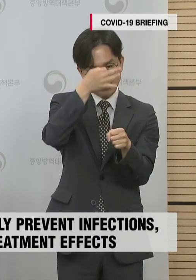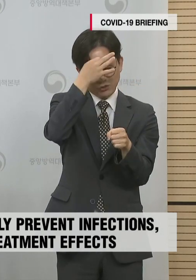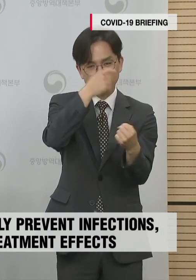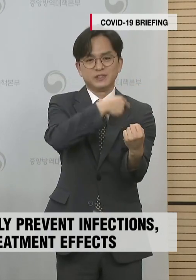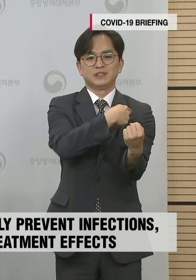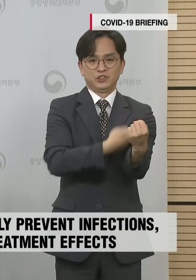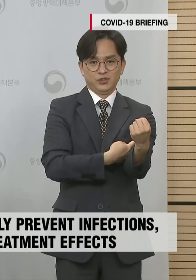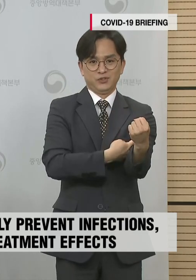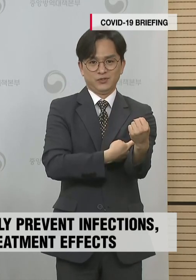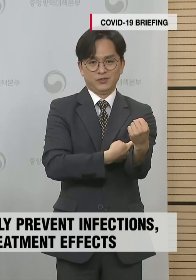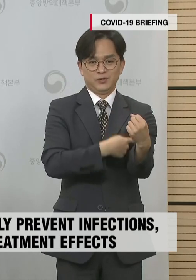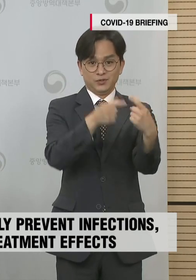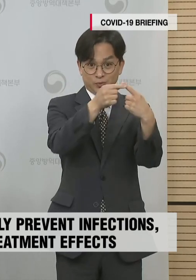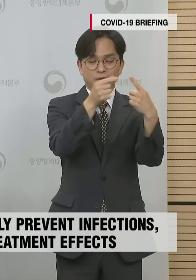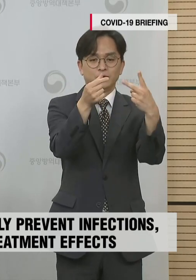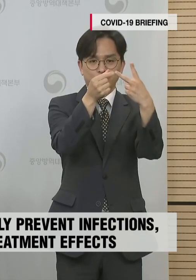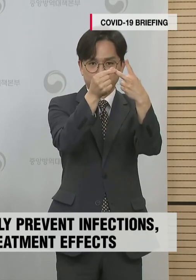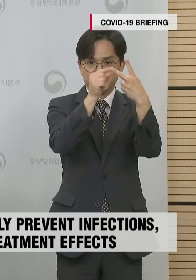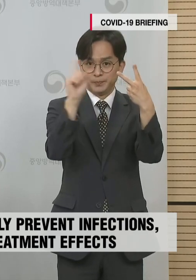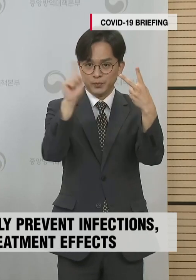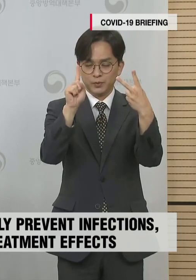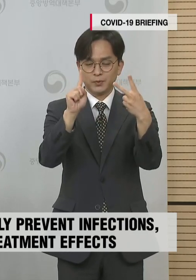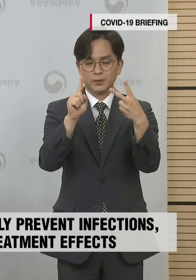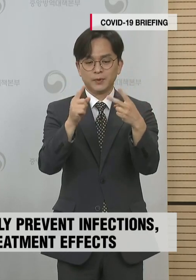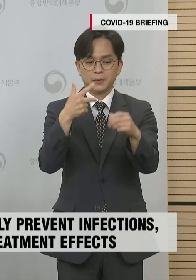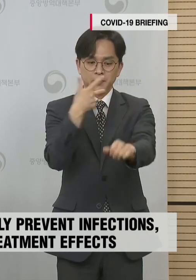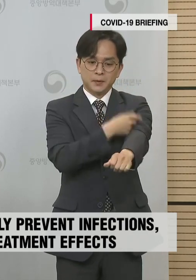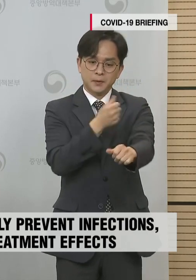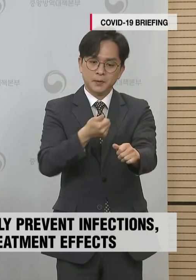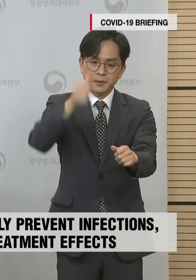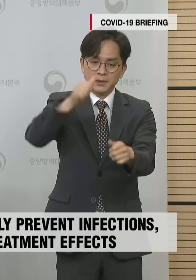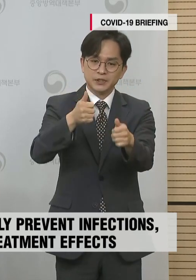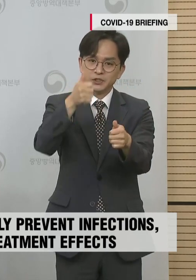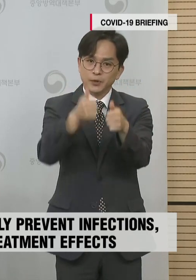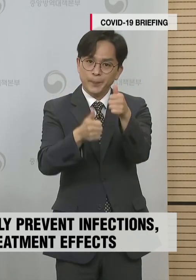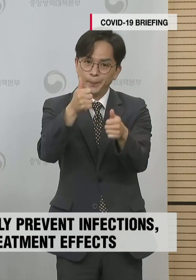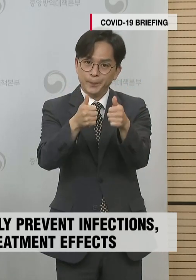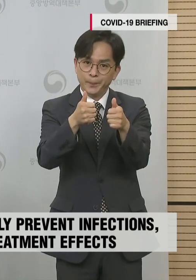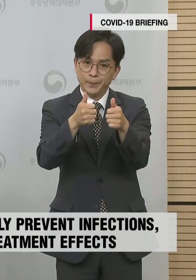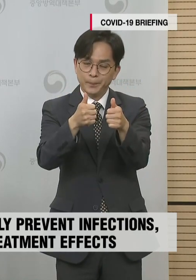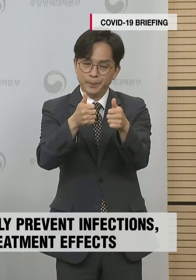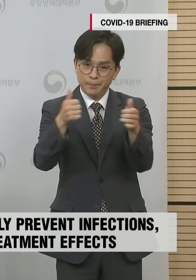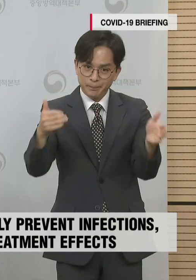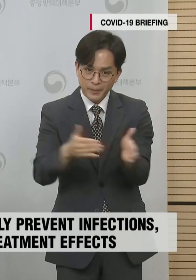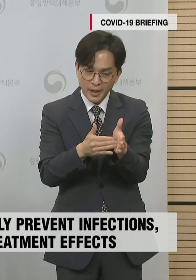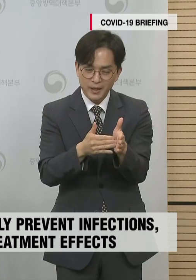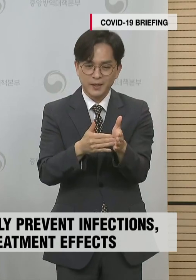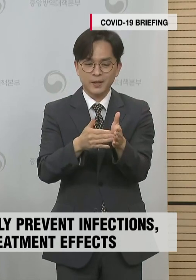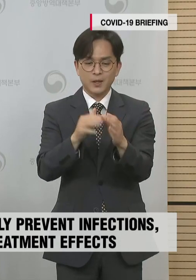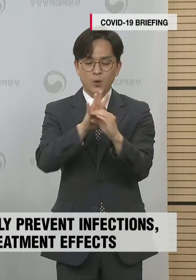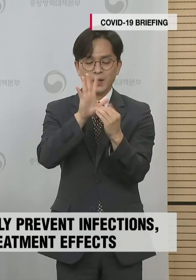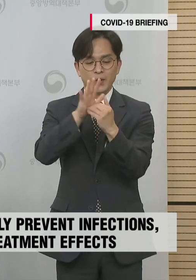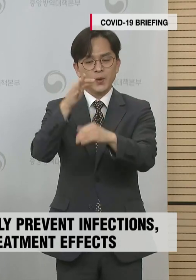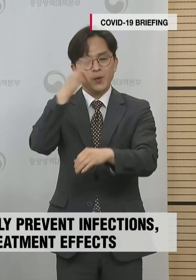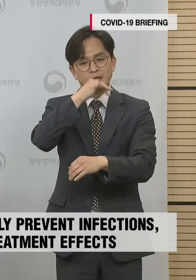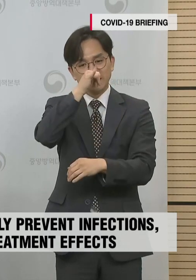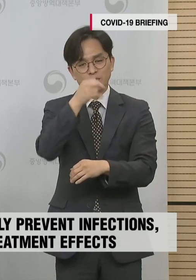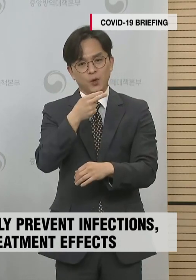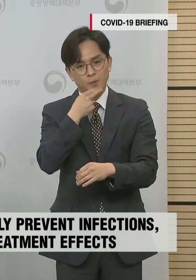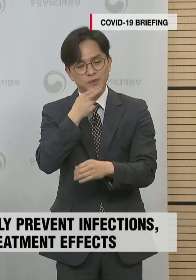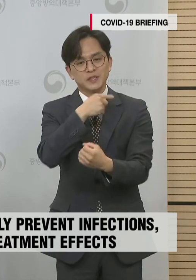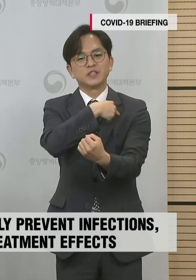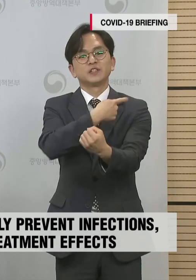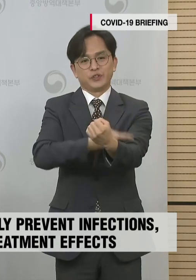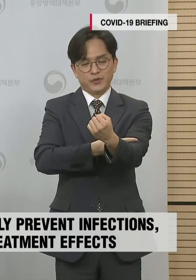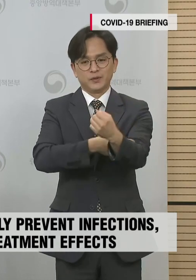the technology to develop and also manufacture vaccines. And second, it is also about